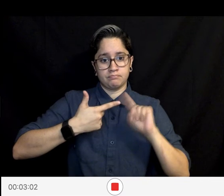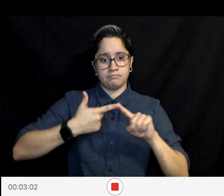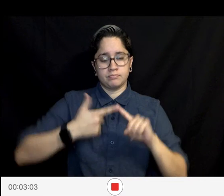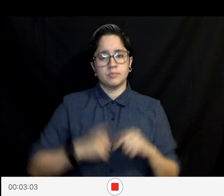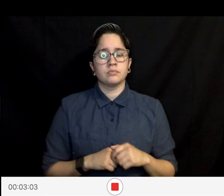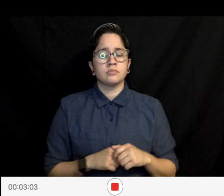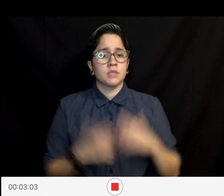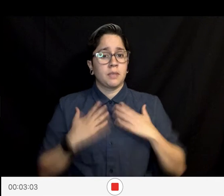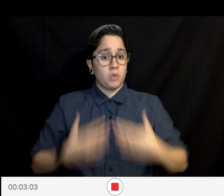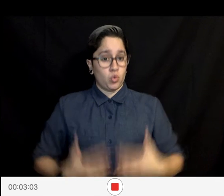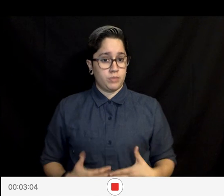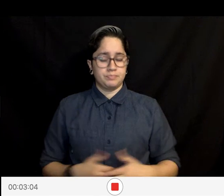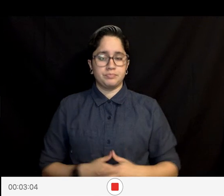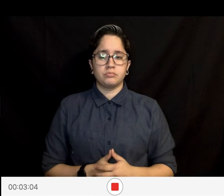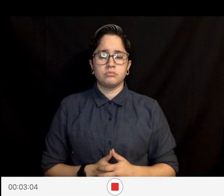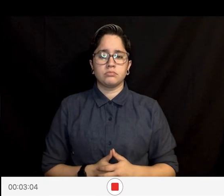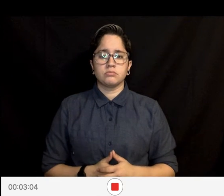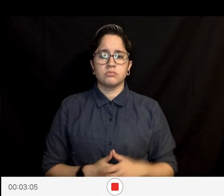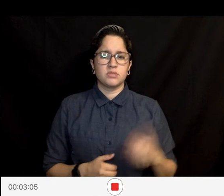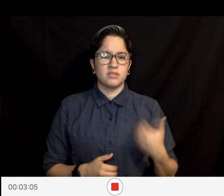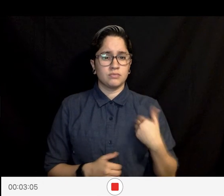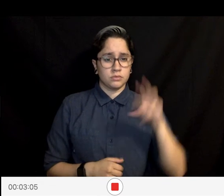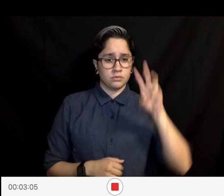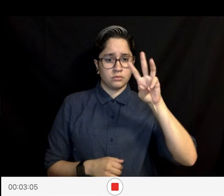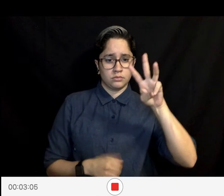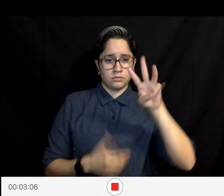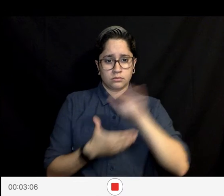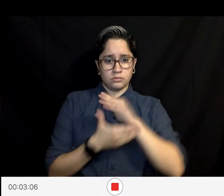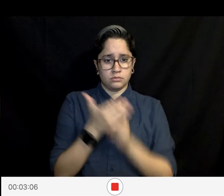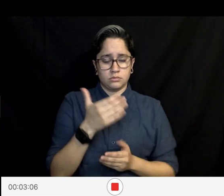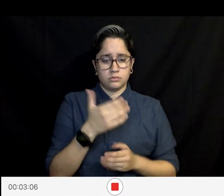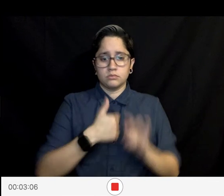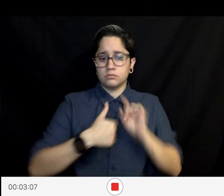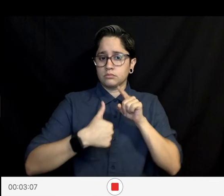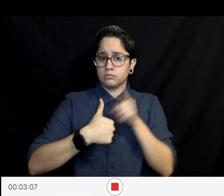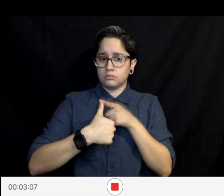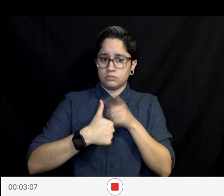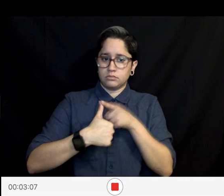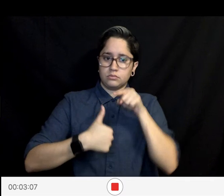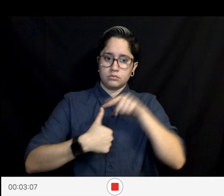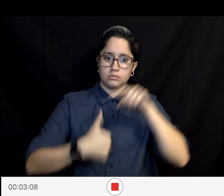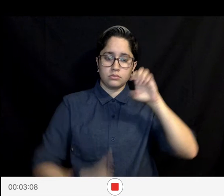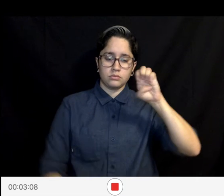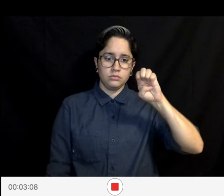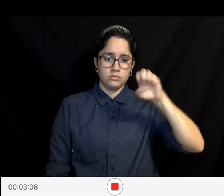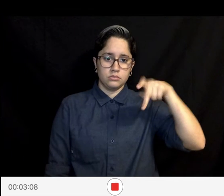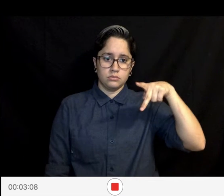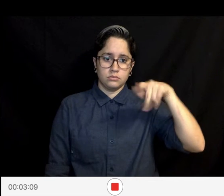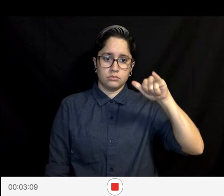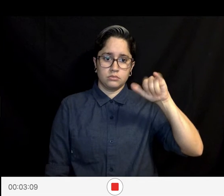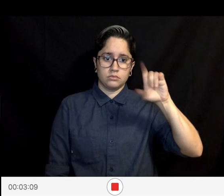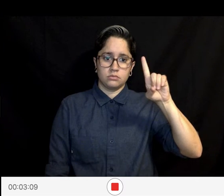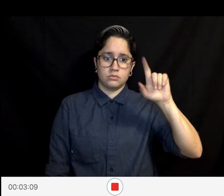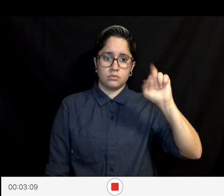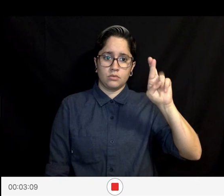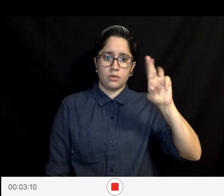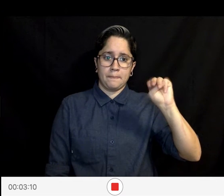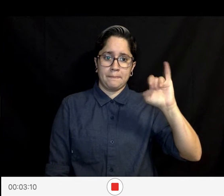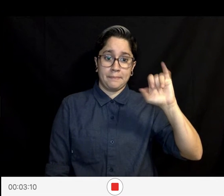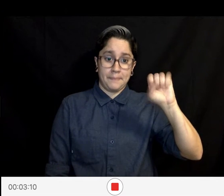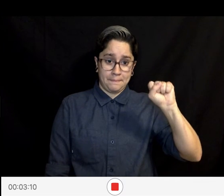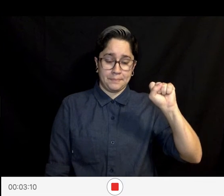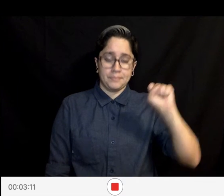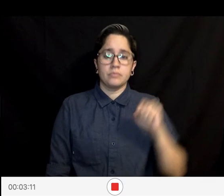the outer layer of the jellyfish, which allows it to protect its inner organs. Jellyfish do not have